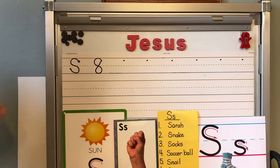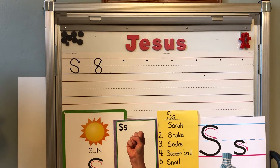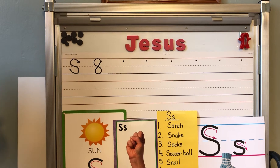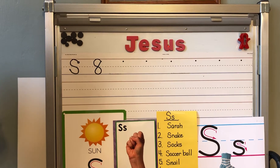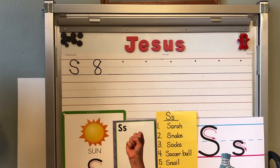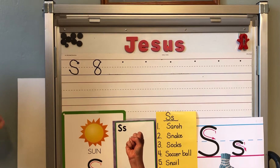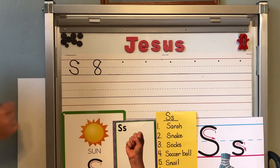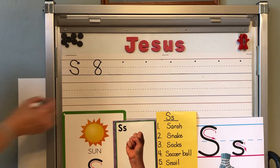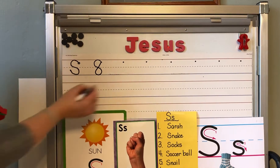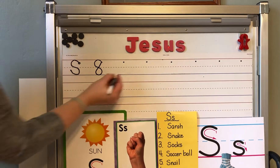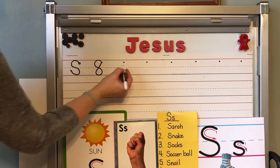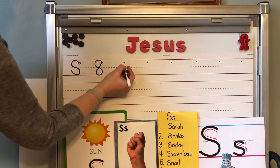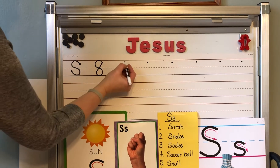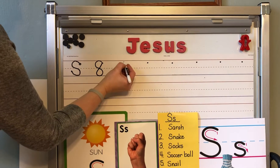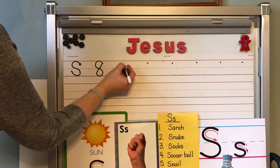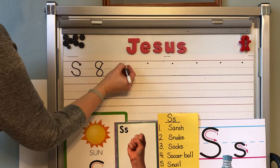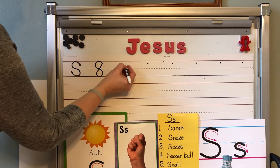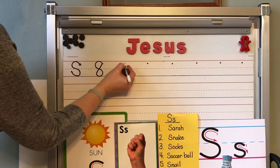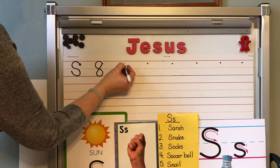8. Let's make a pattern.